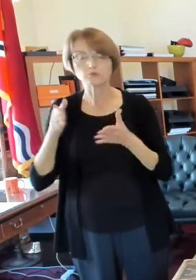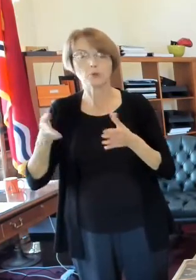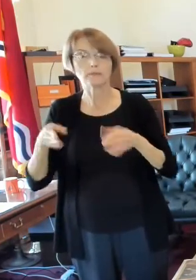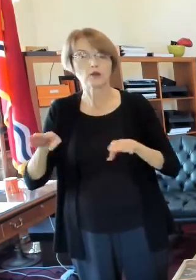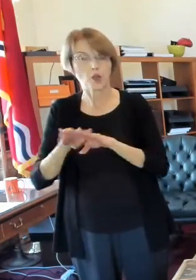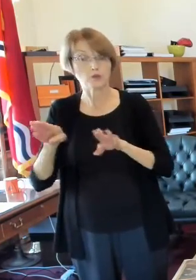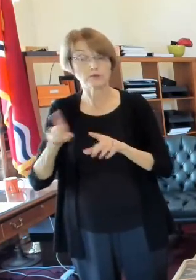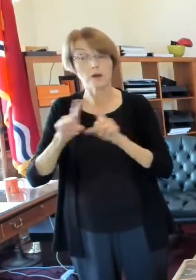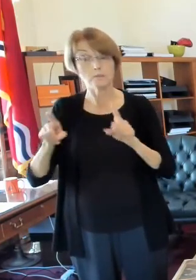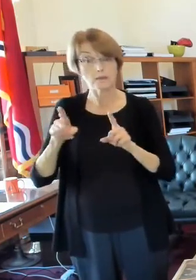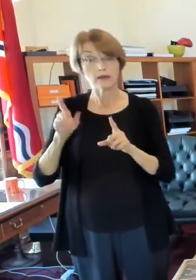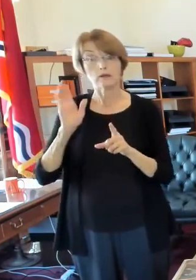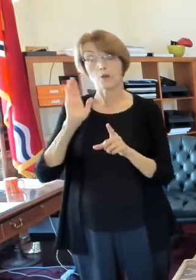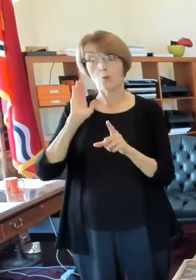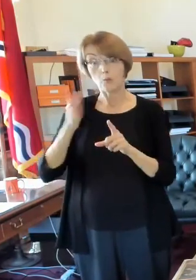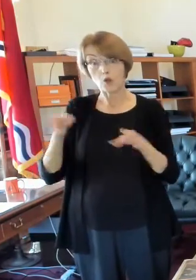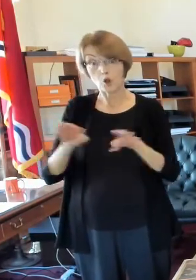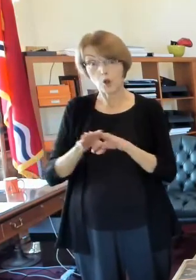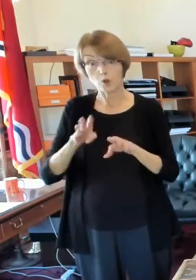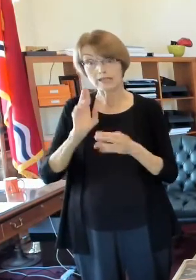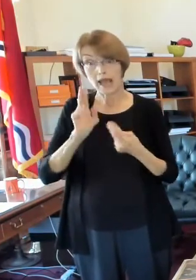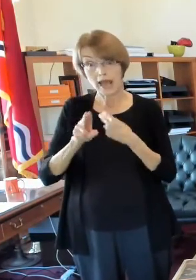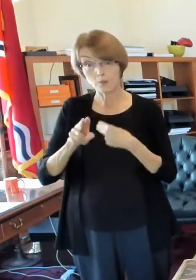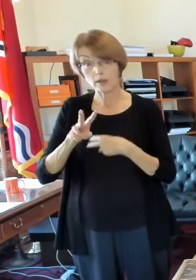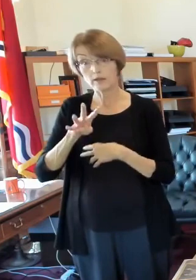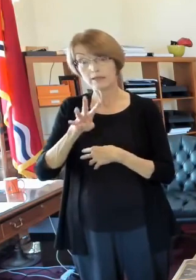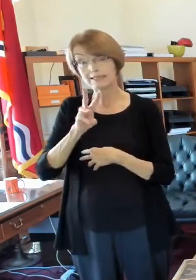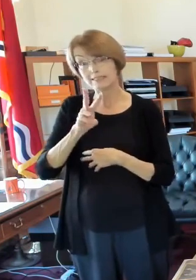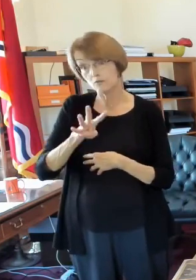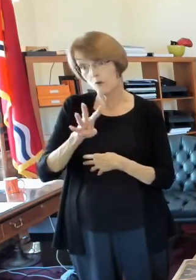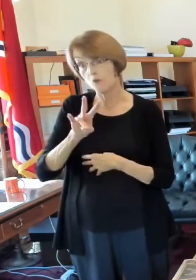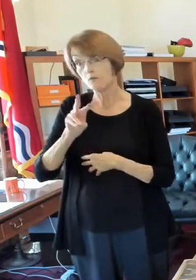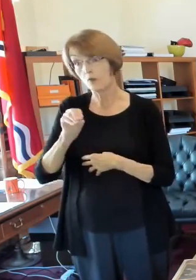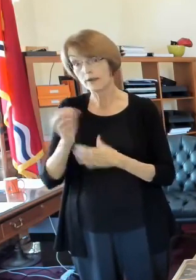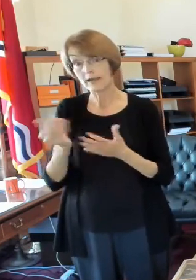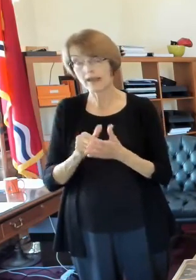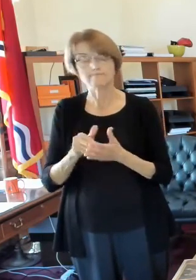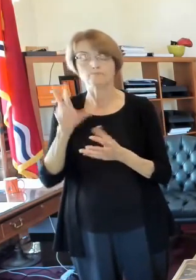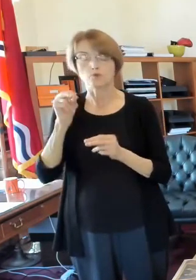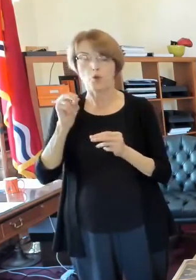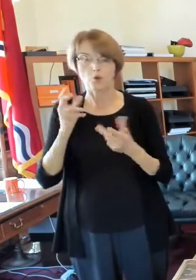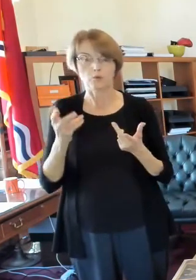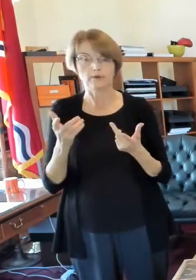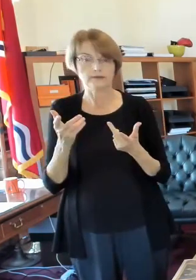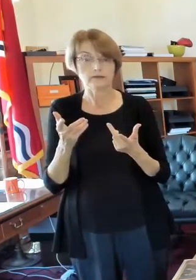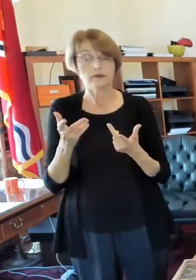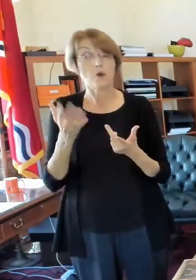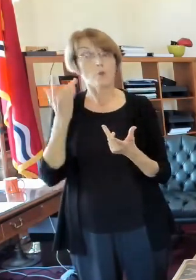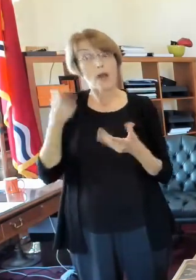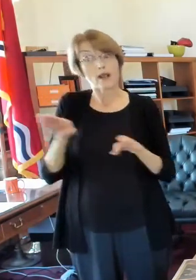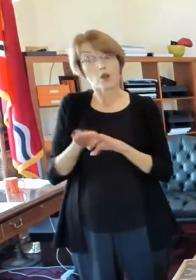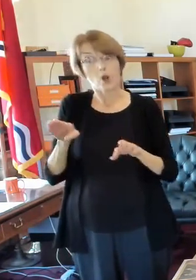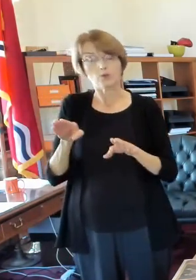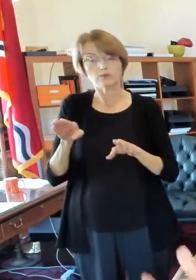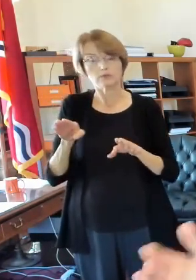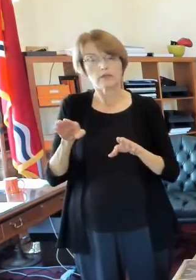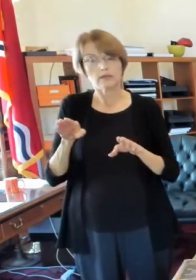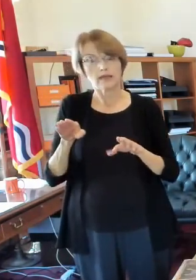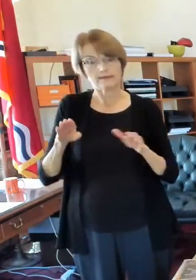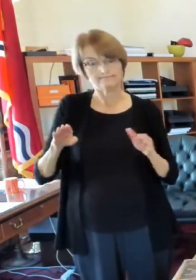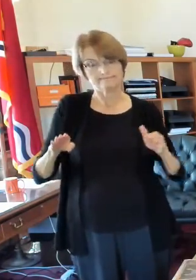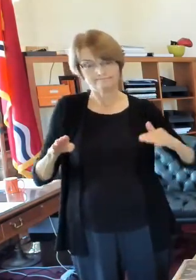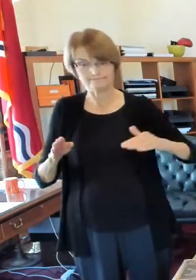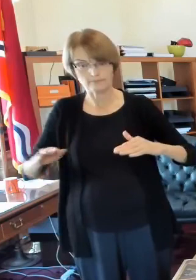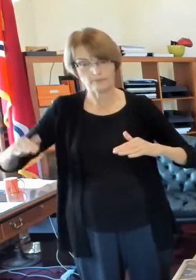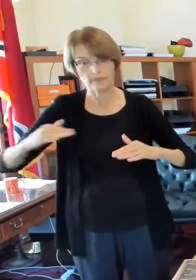any more road closures like closing Highway 40, 6440 that would be required. It had to be closed because they were taking ramps down and